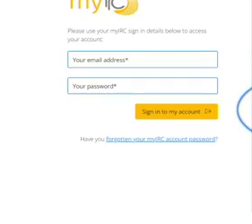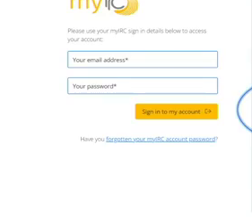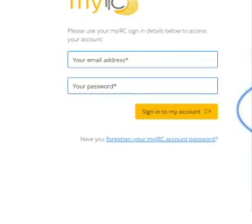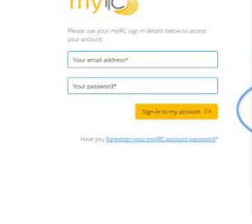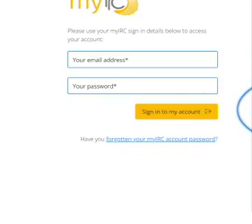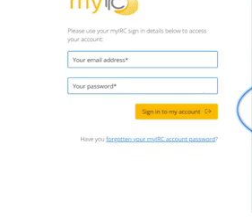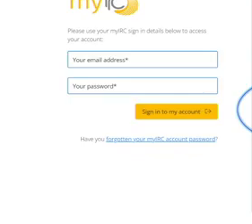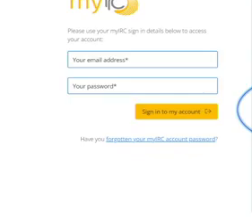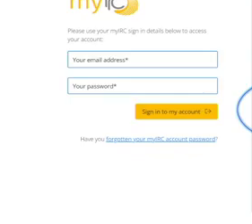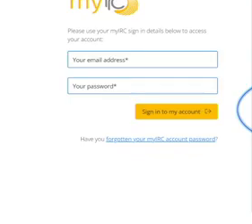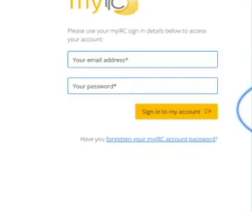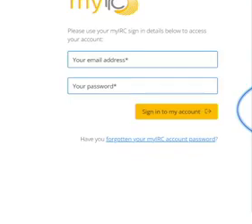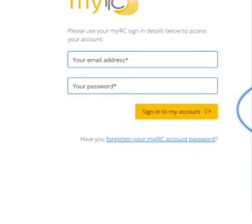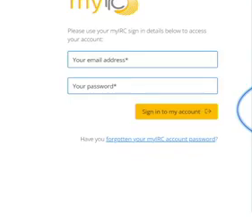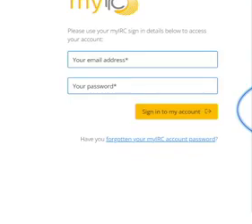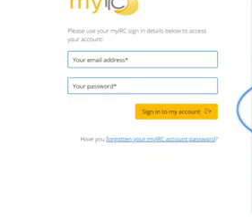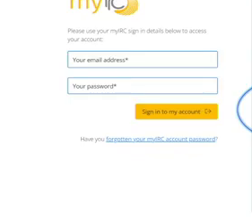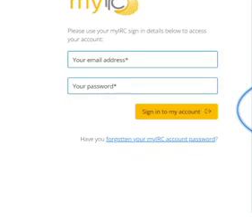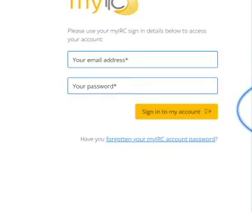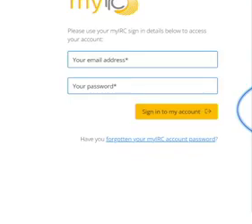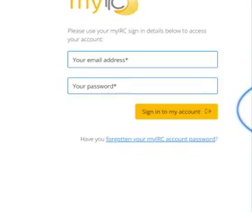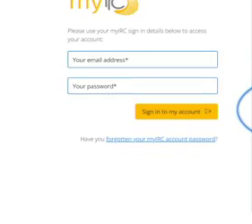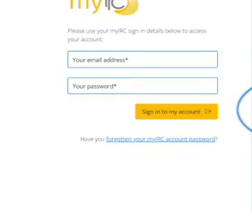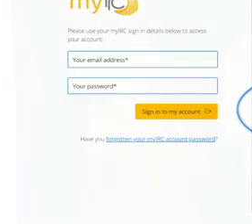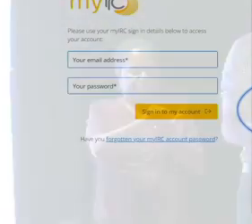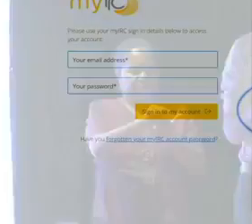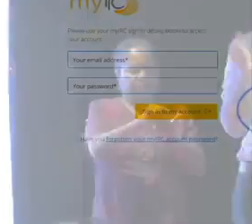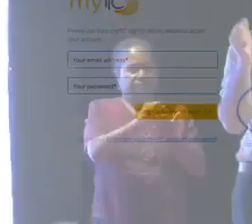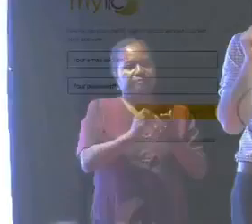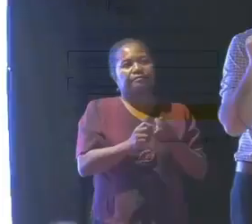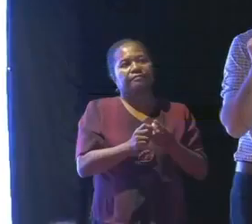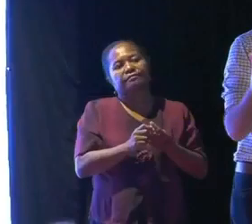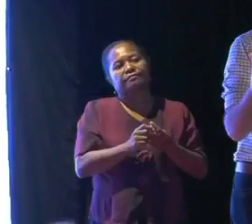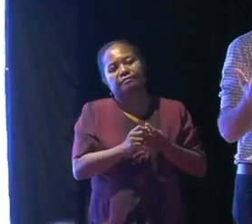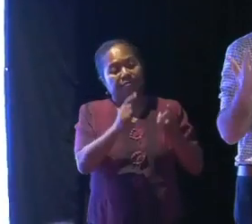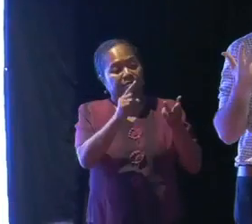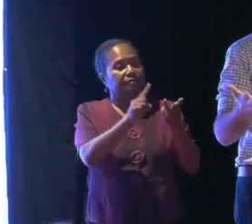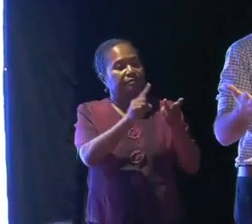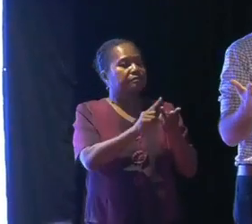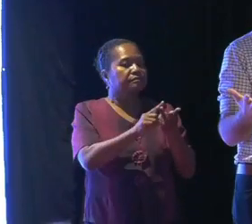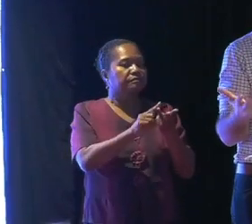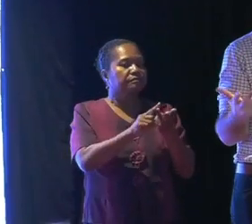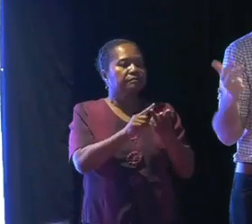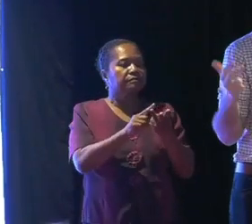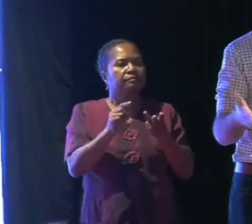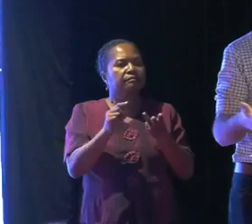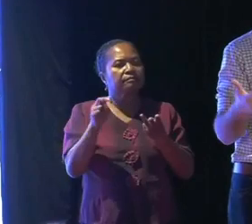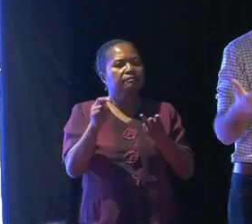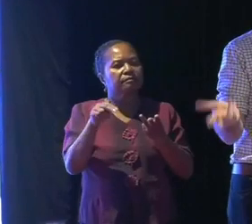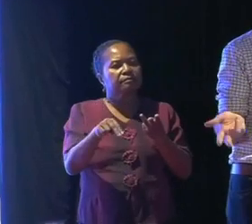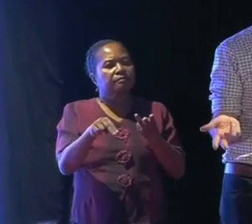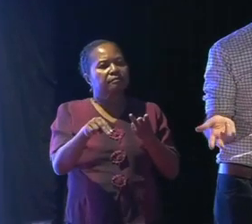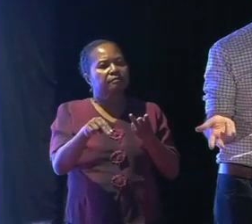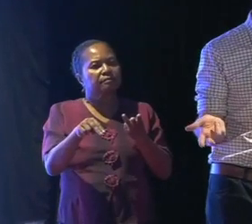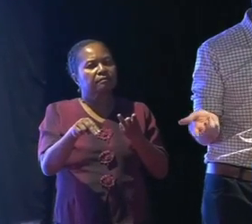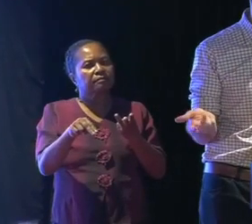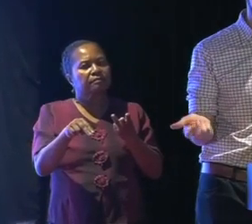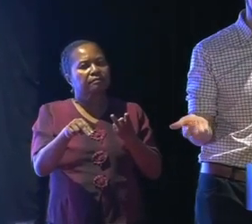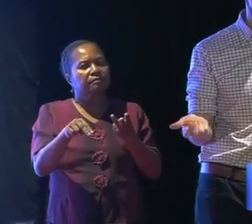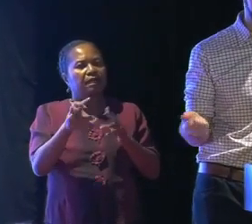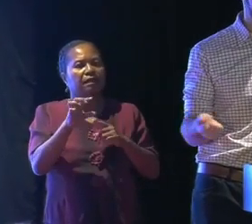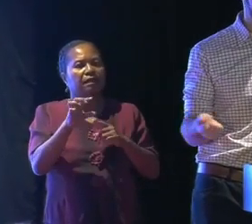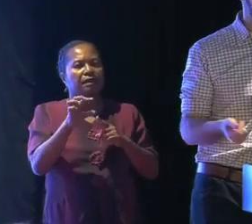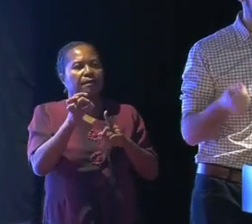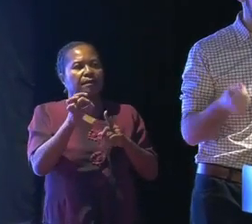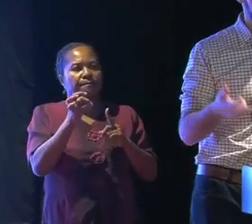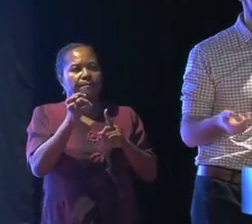if you have a TIN, and that's later down the track, but that will be happening. The third thing you do need is a secure password.